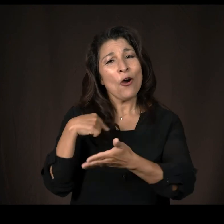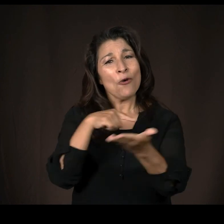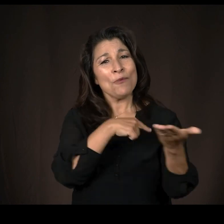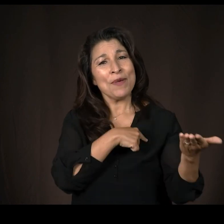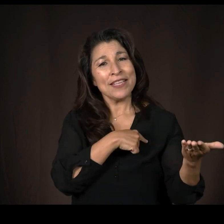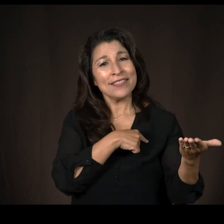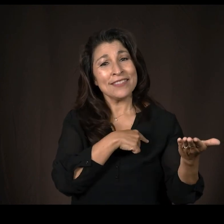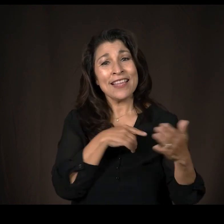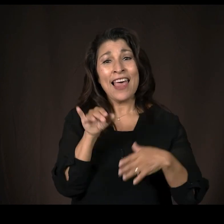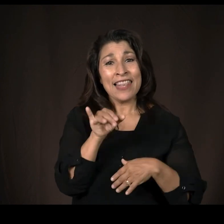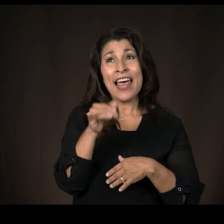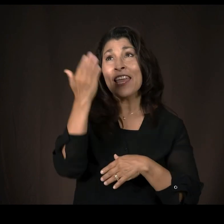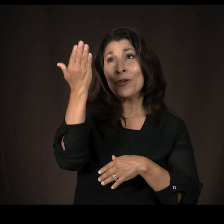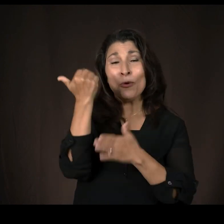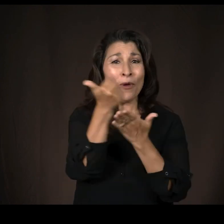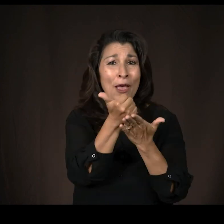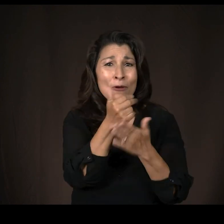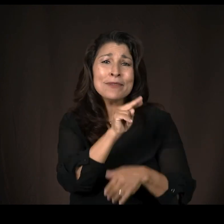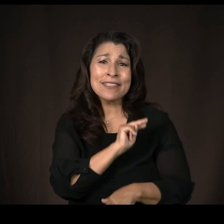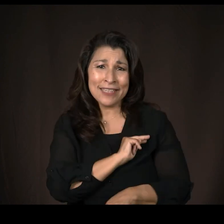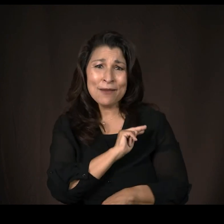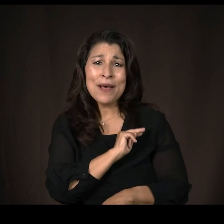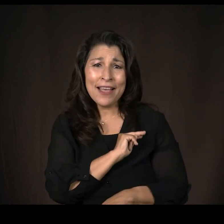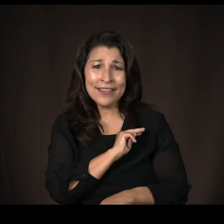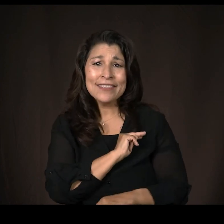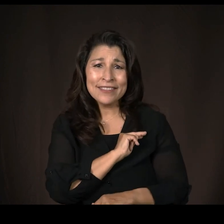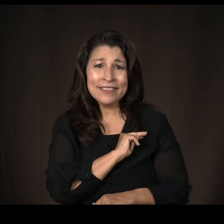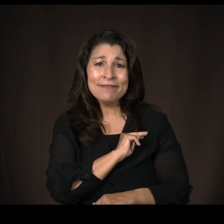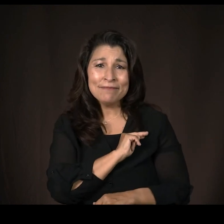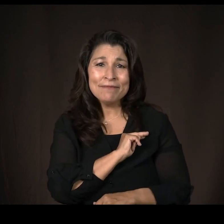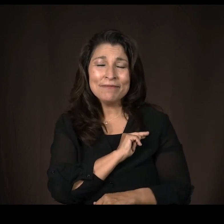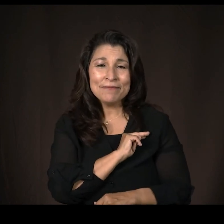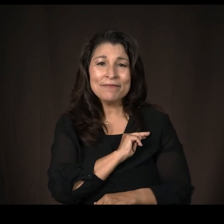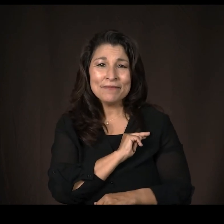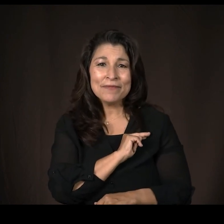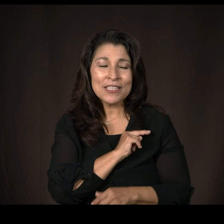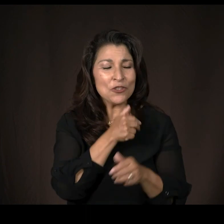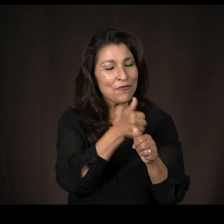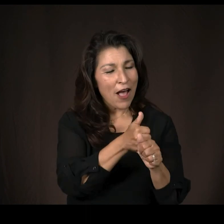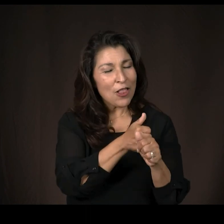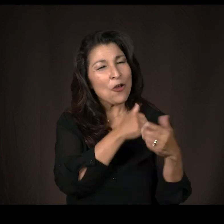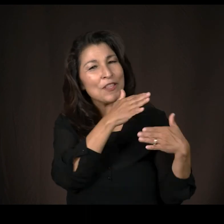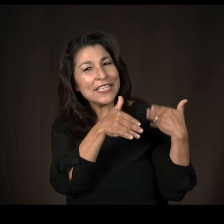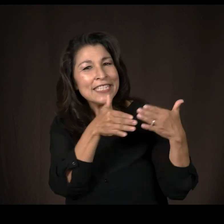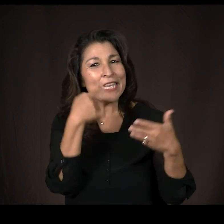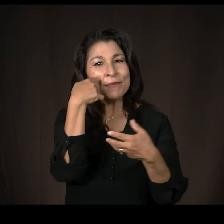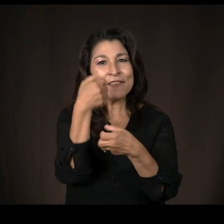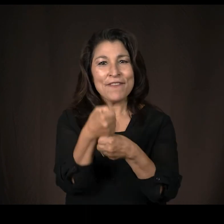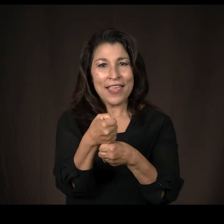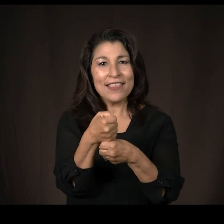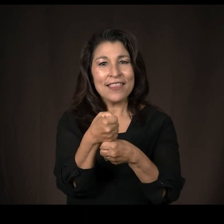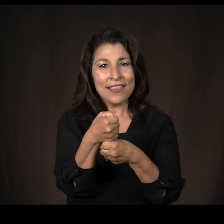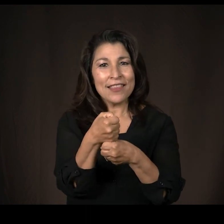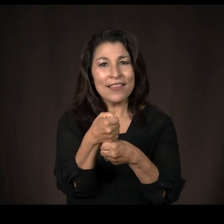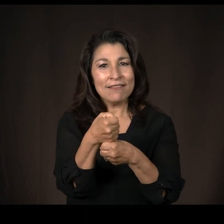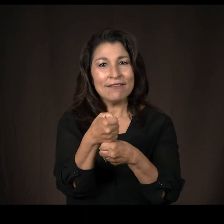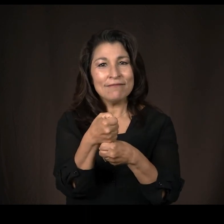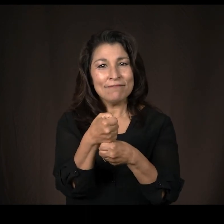us just like you helped Nehemiah to take these steps of faith